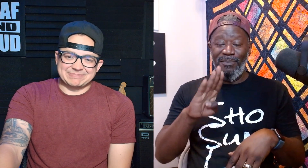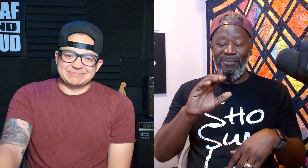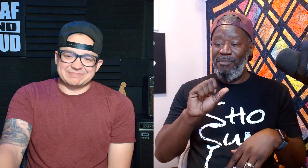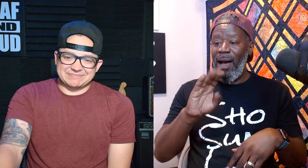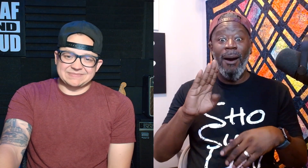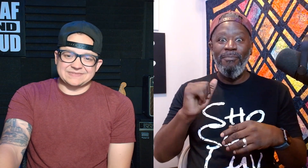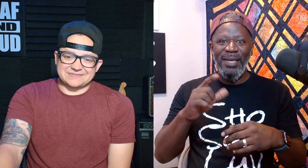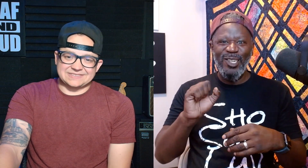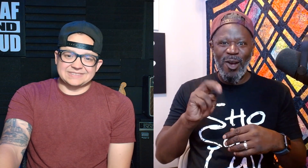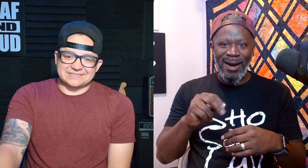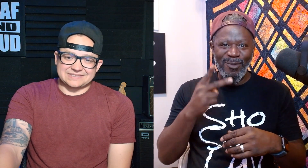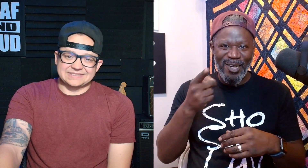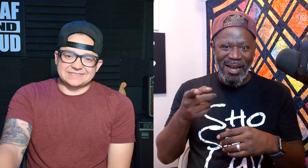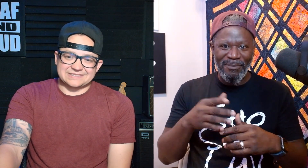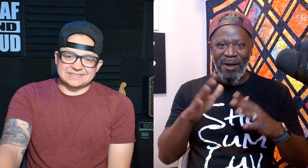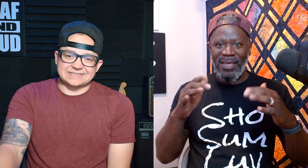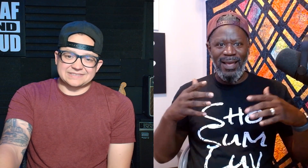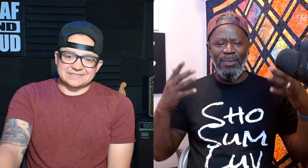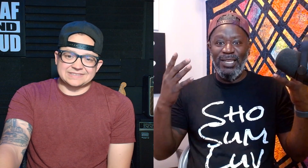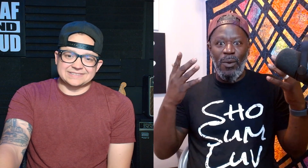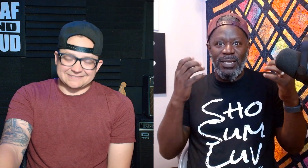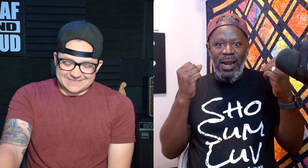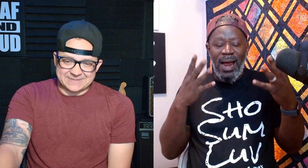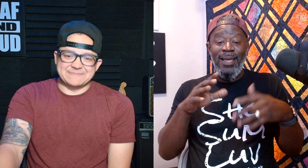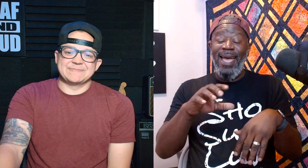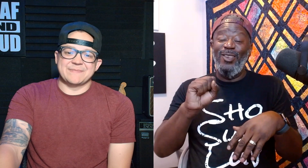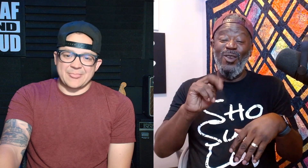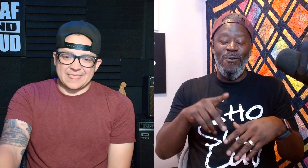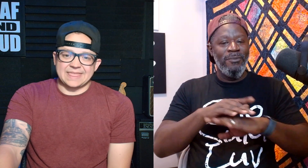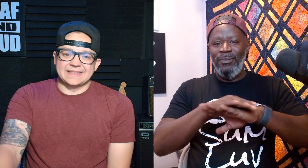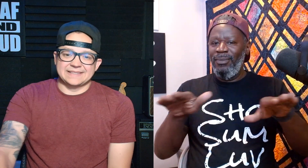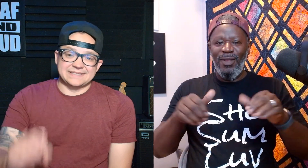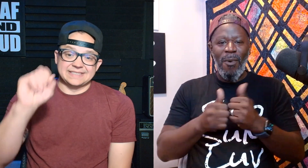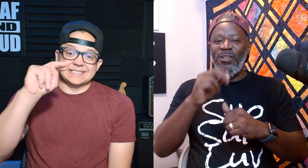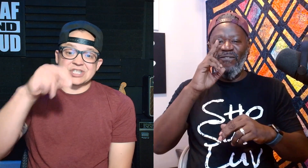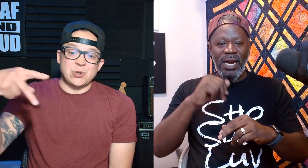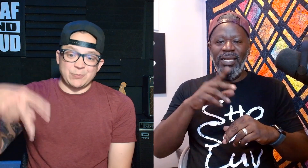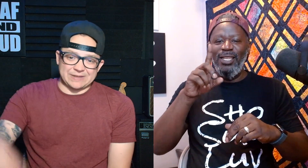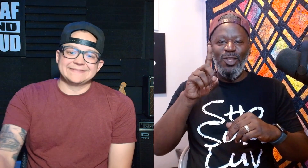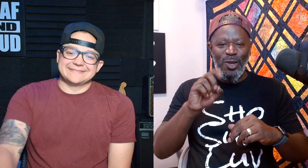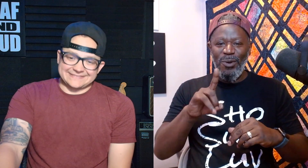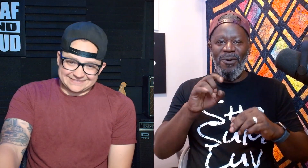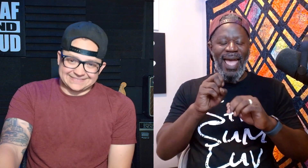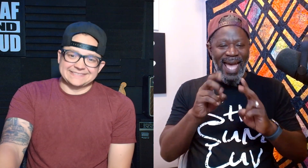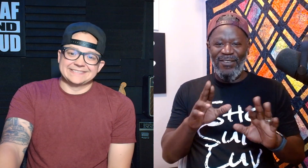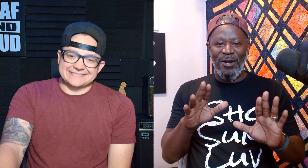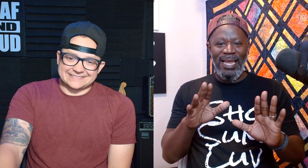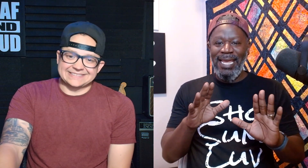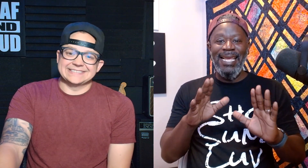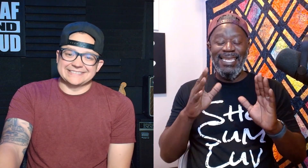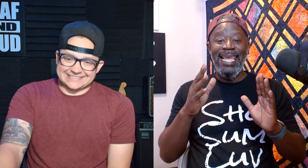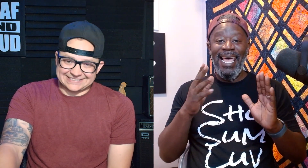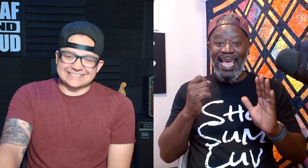people, Big Sean, we saw him and all that. I mean, so it was a lot. And Snoop, the most funniest dude